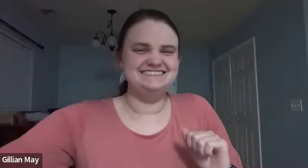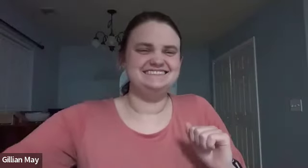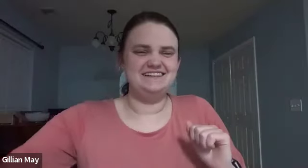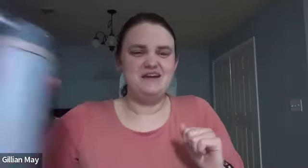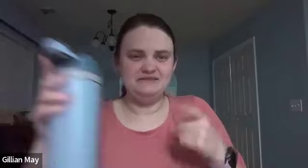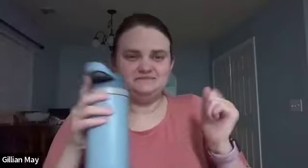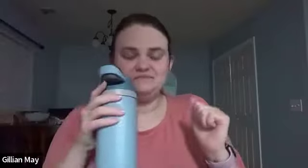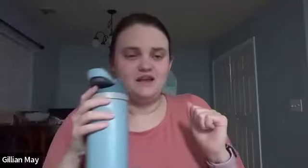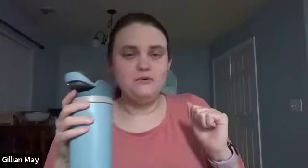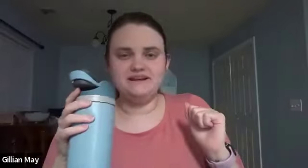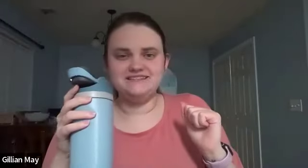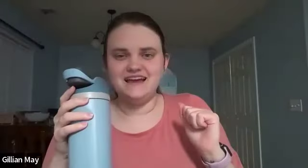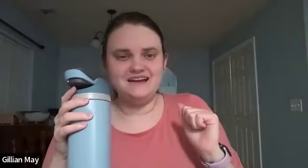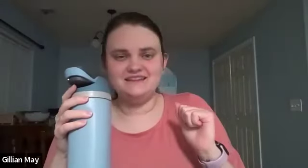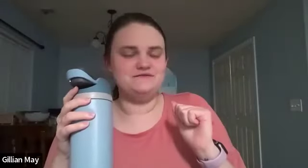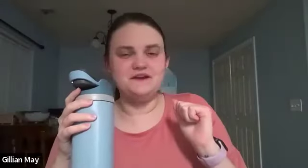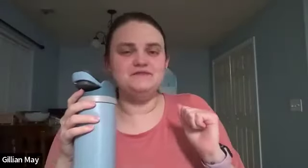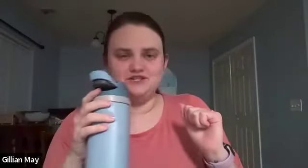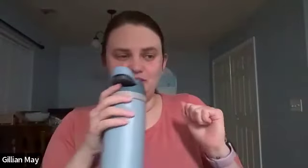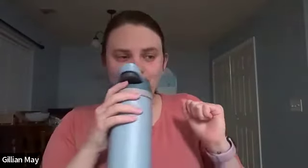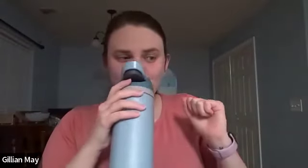of moving. Oh, it is. It's very visual.